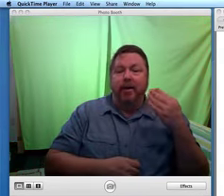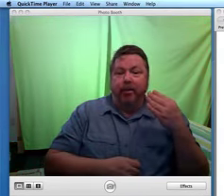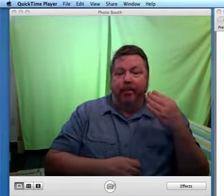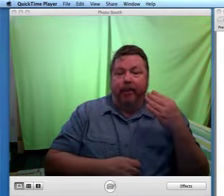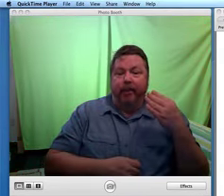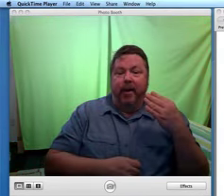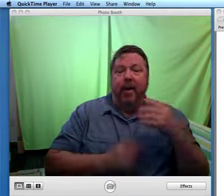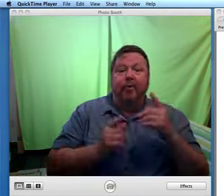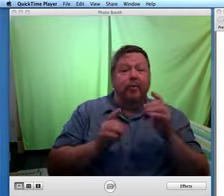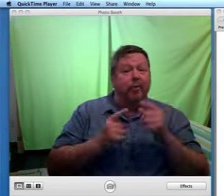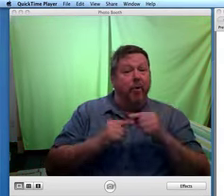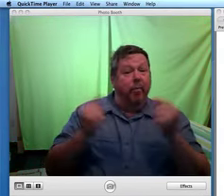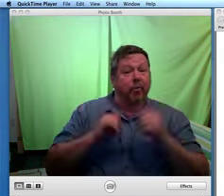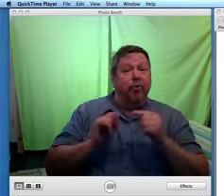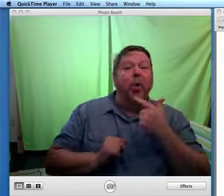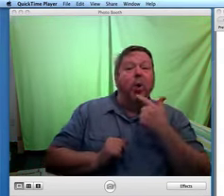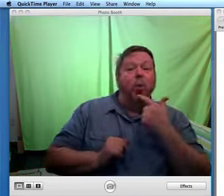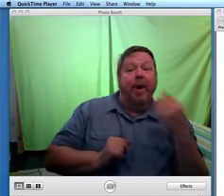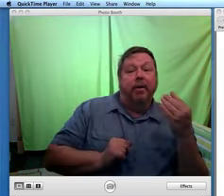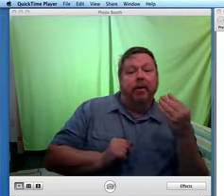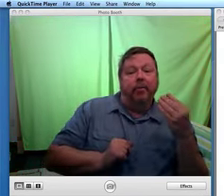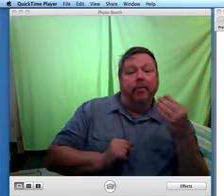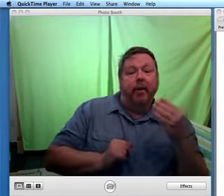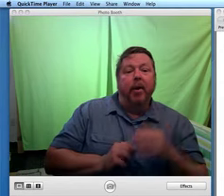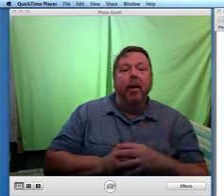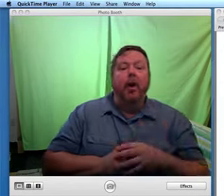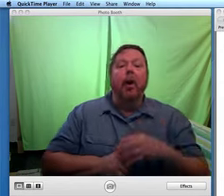when, as opposed to when,